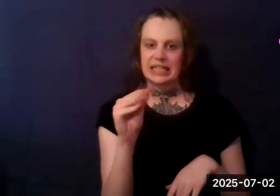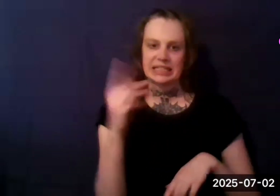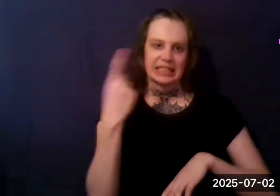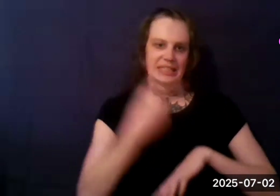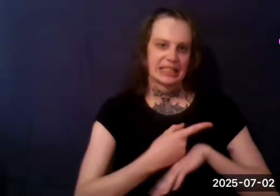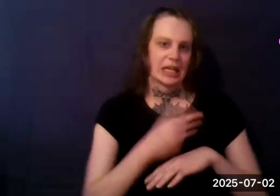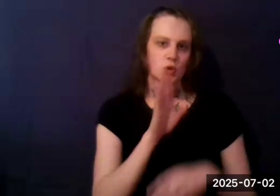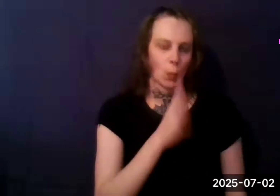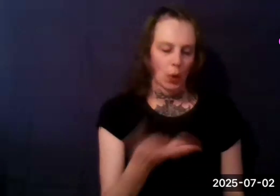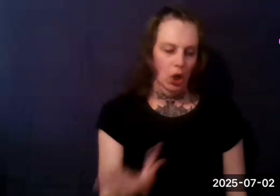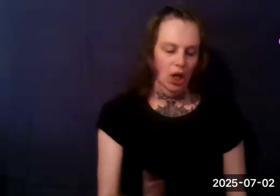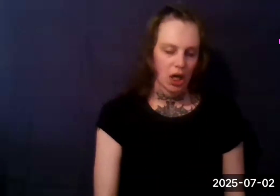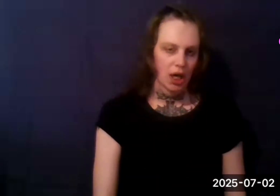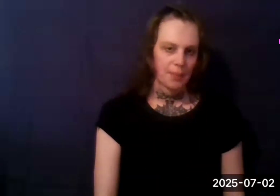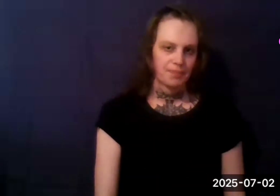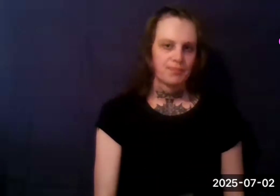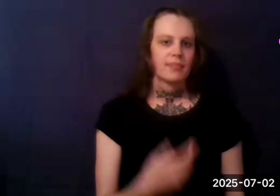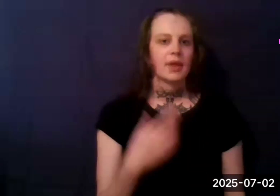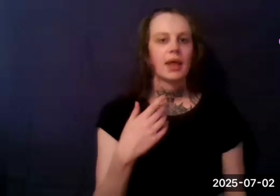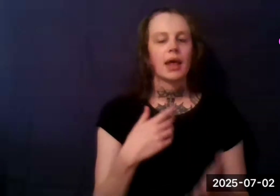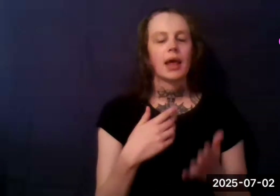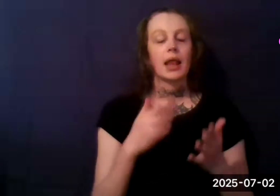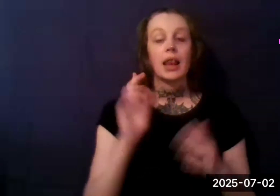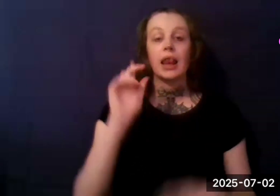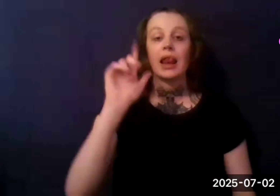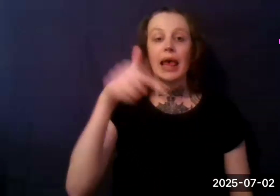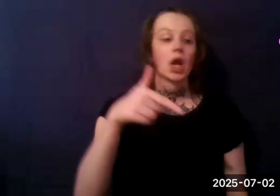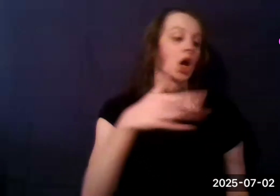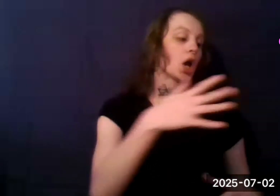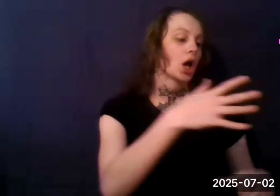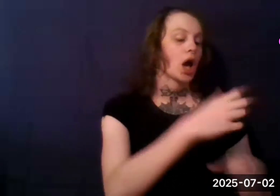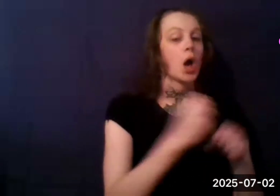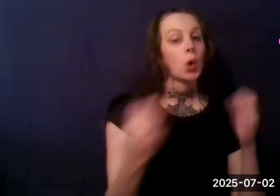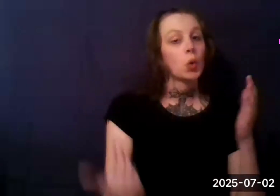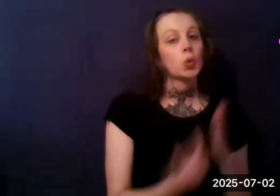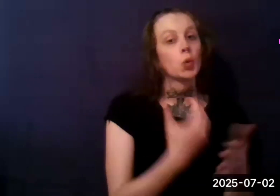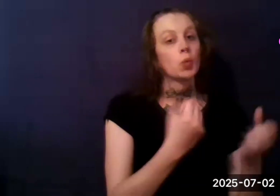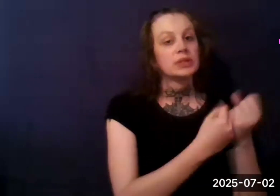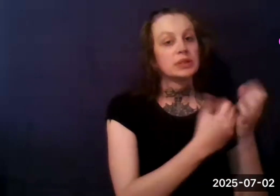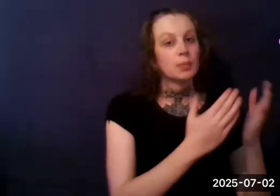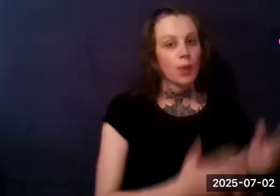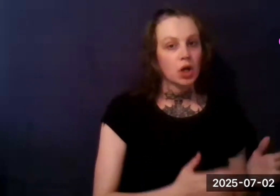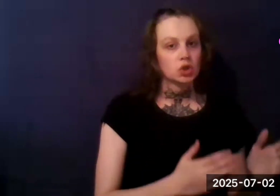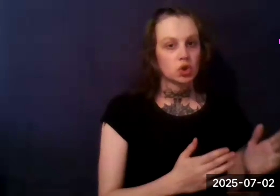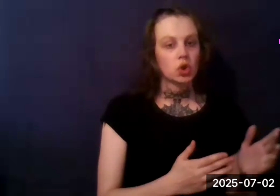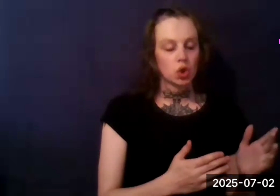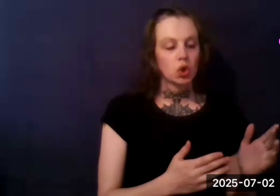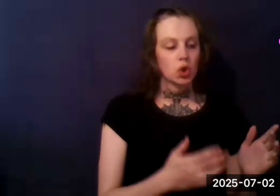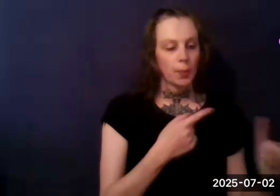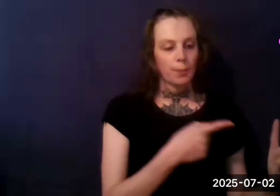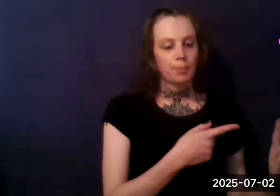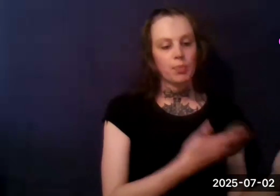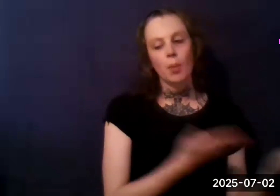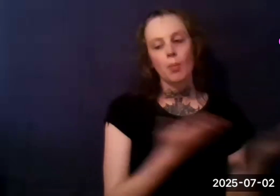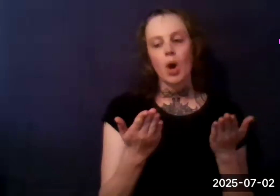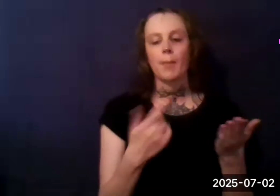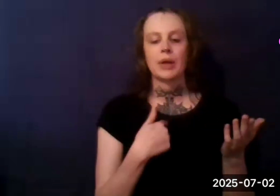But I ended up getting a new sponsor not long after that, who was also in LICYPAA, and he took me to so many